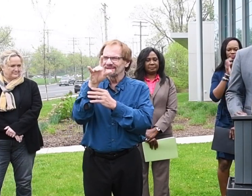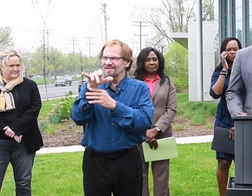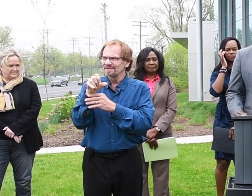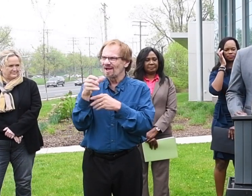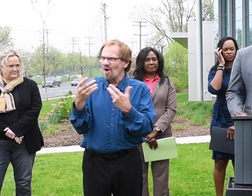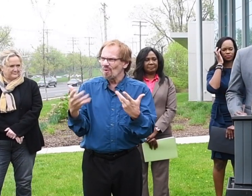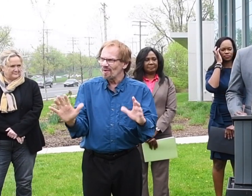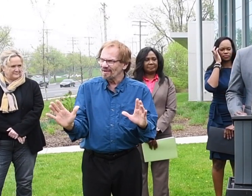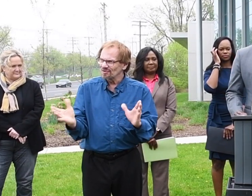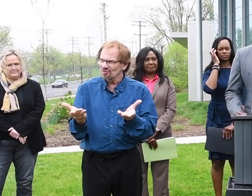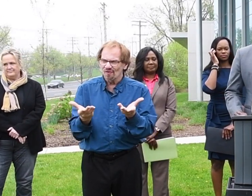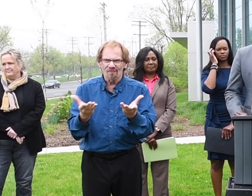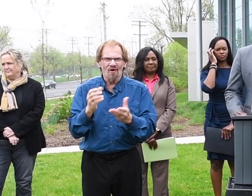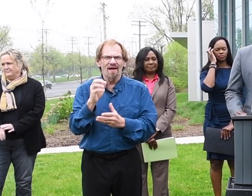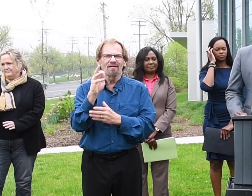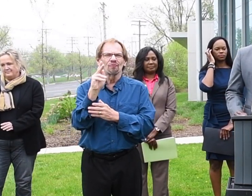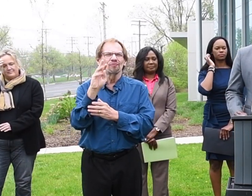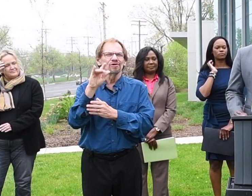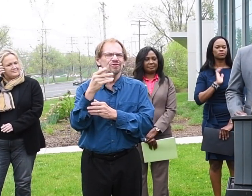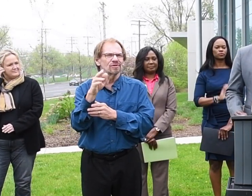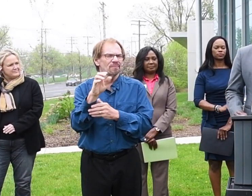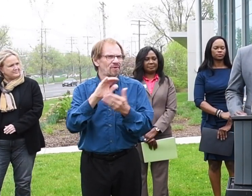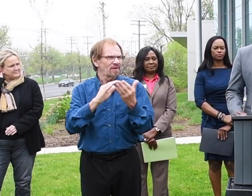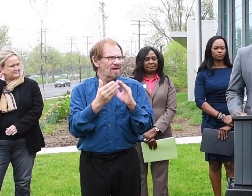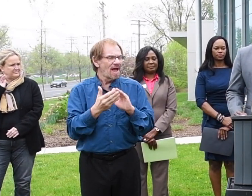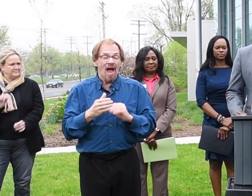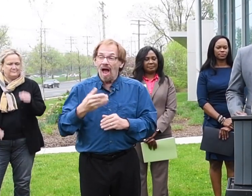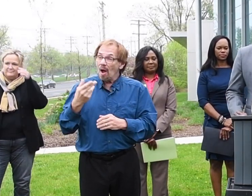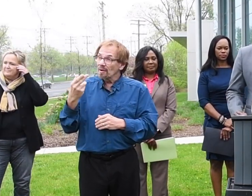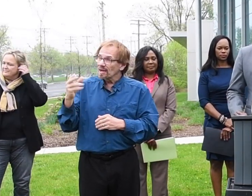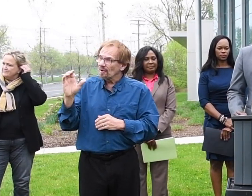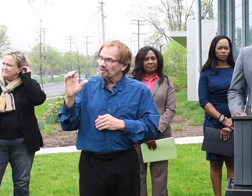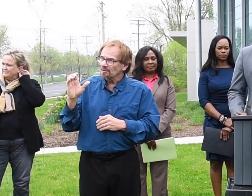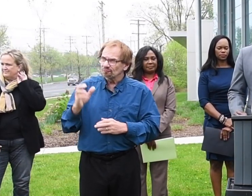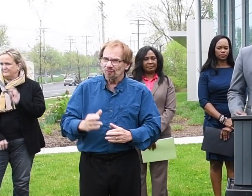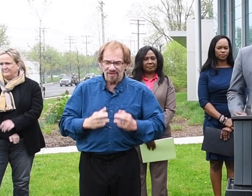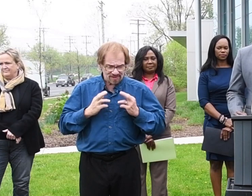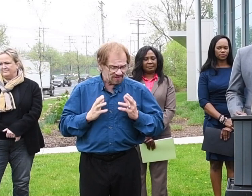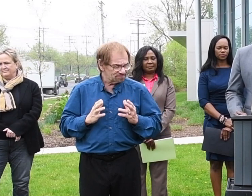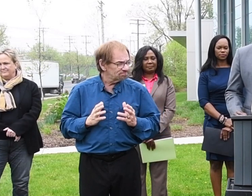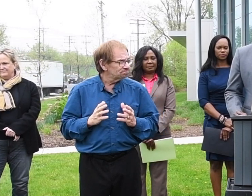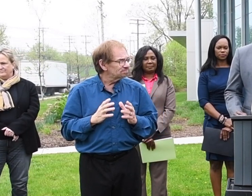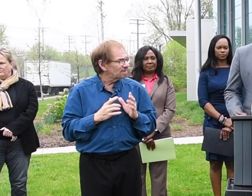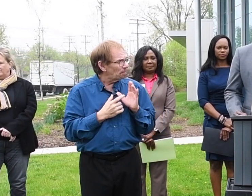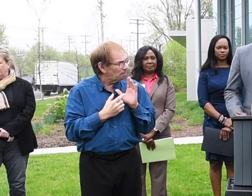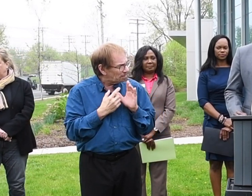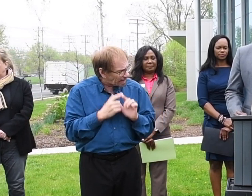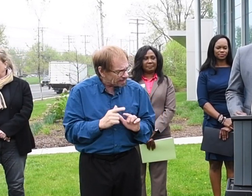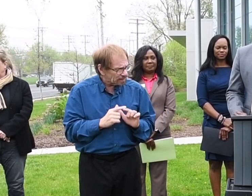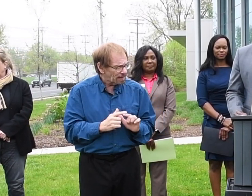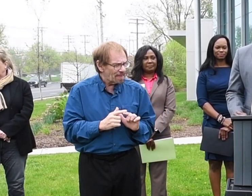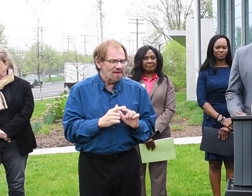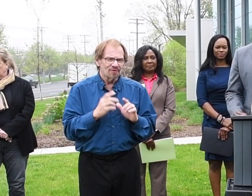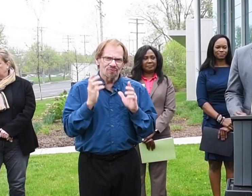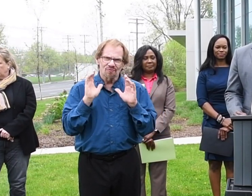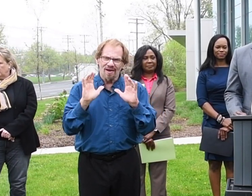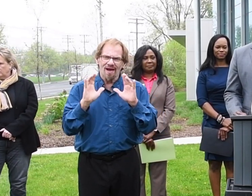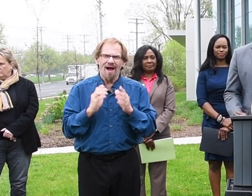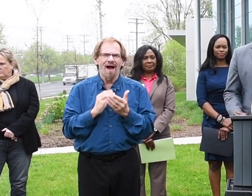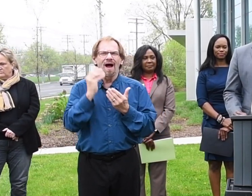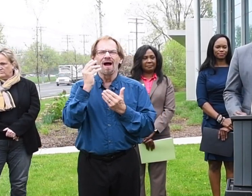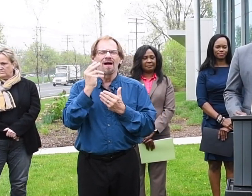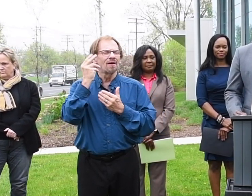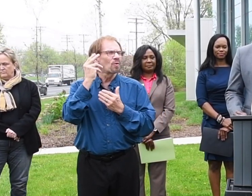community. Howard County residents depend on the high-quality programs and resources offered by our Howard